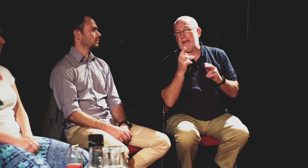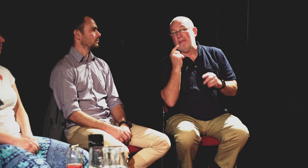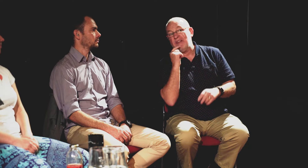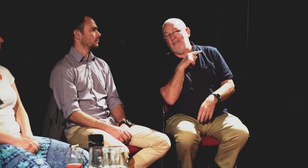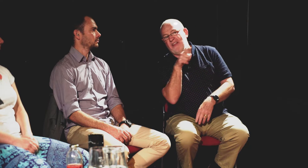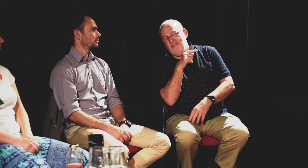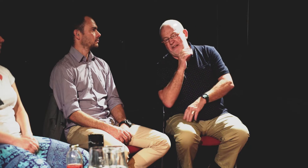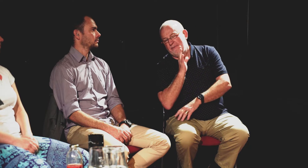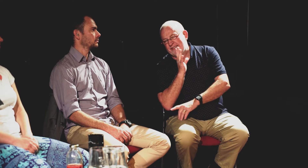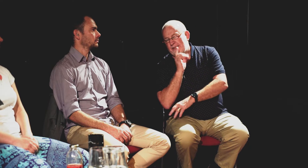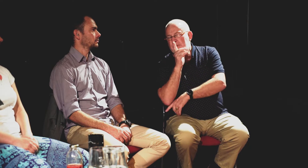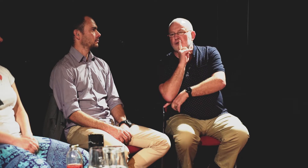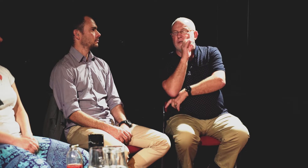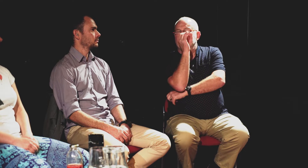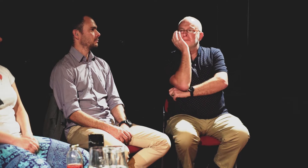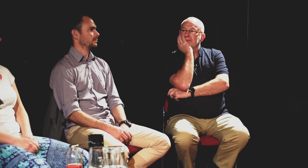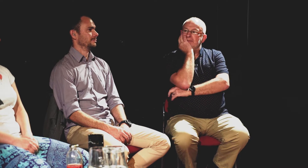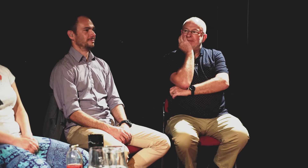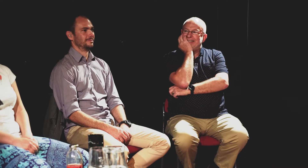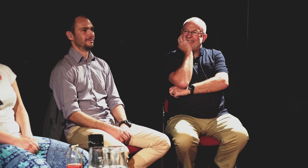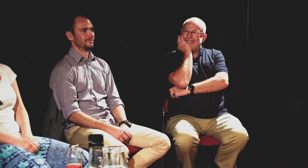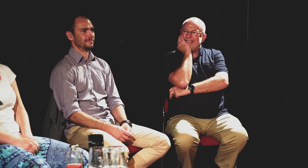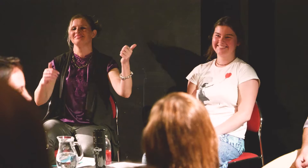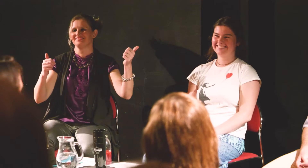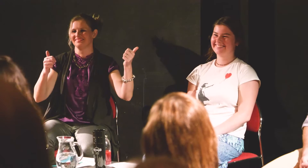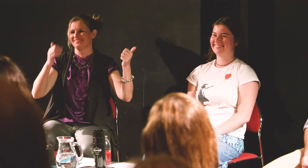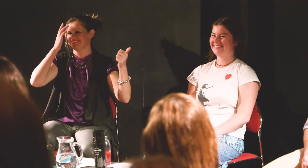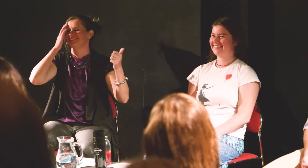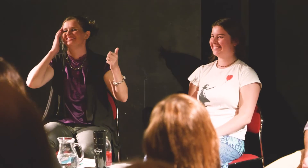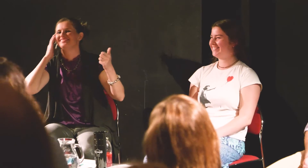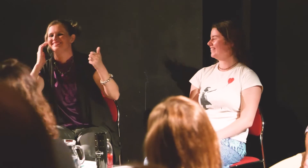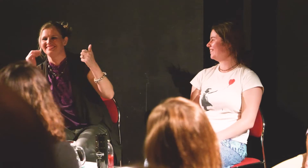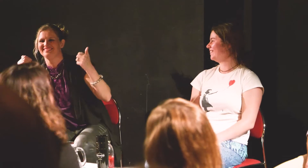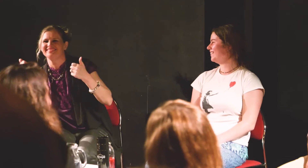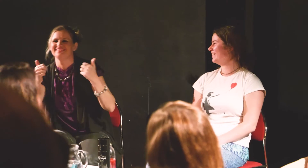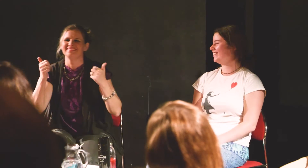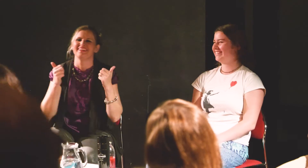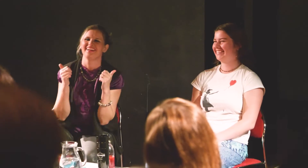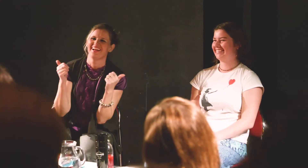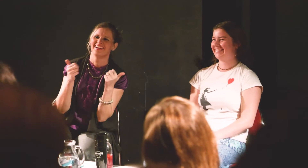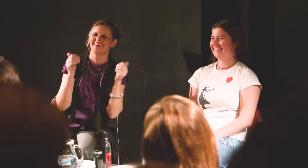are wonderful. Some of them are here, so I have to be careful what I say. So they're actually excellent workers.